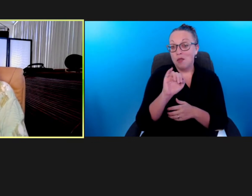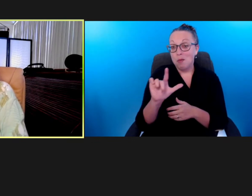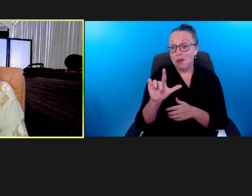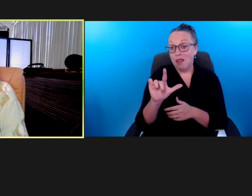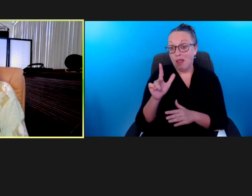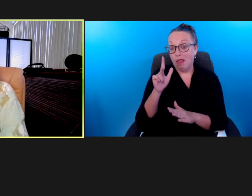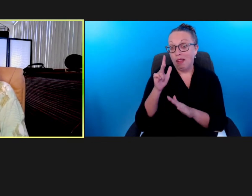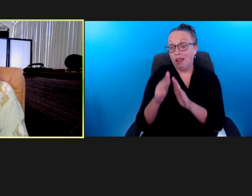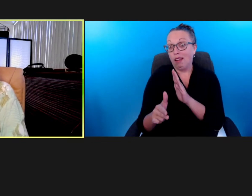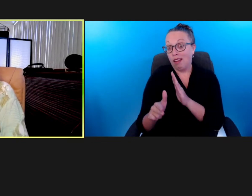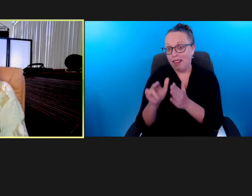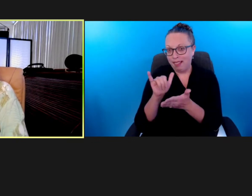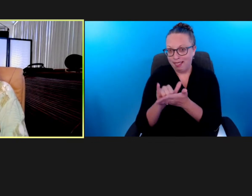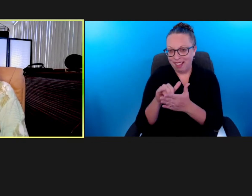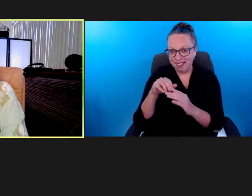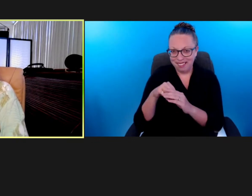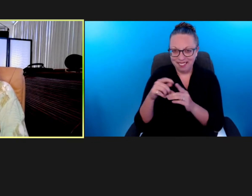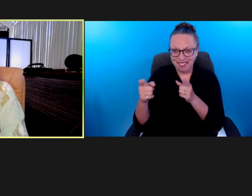throughout the animation.